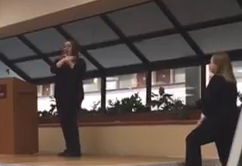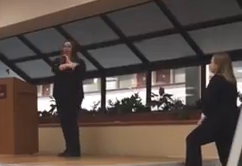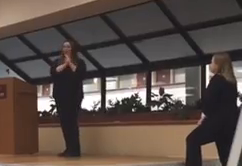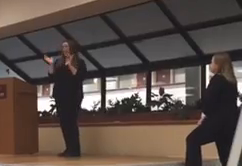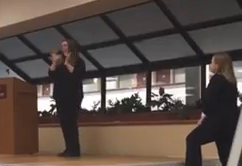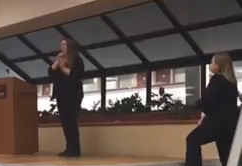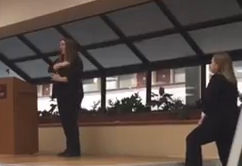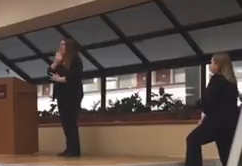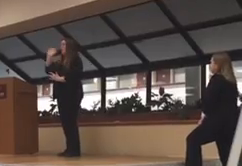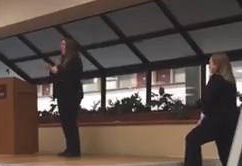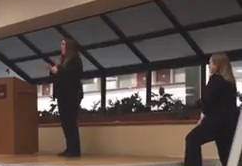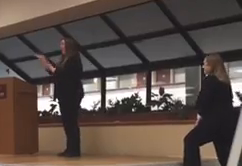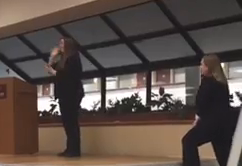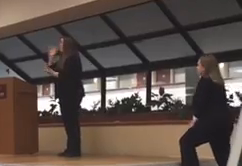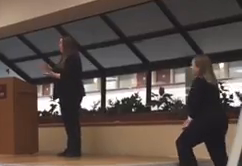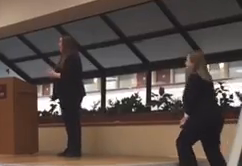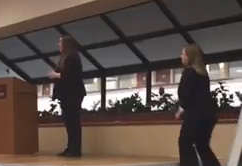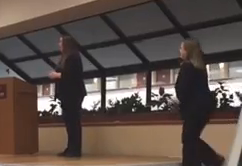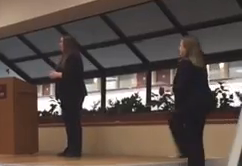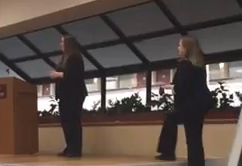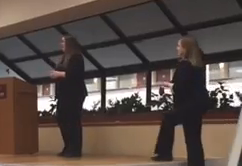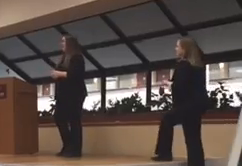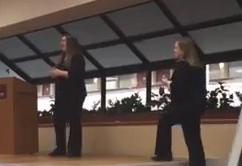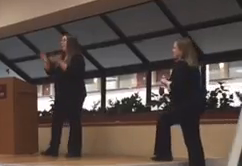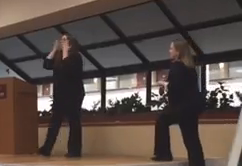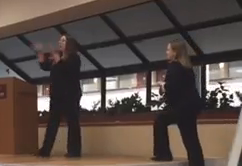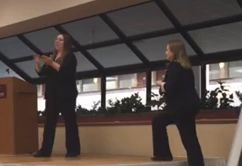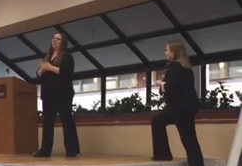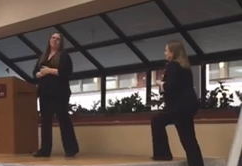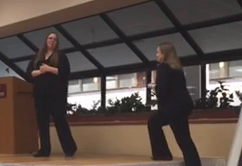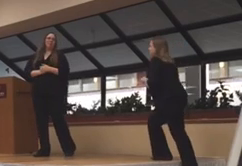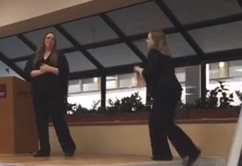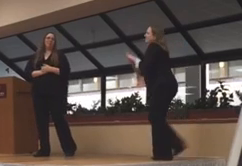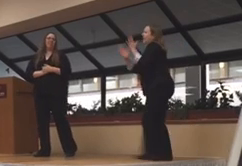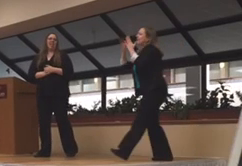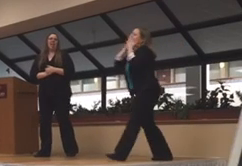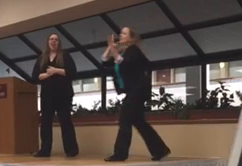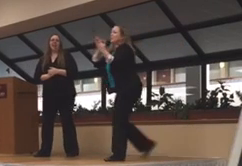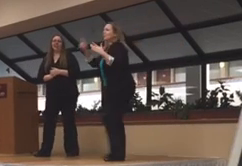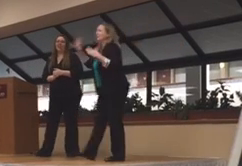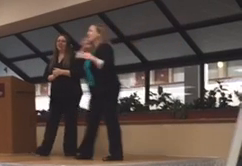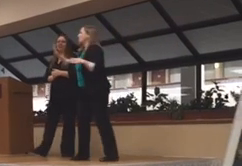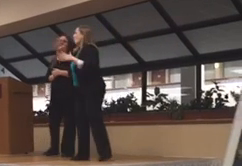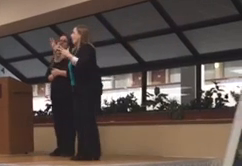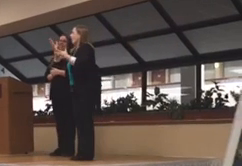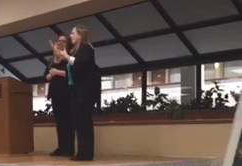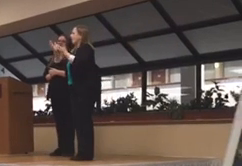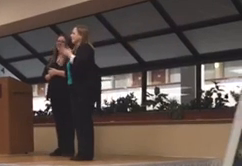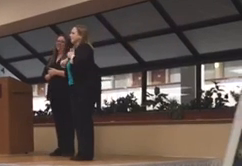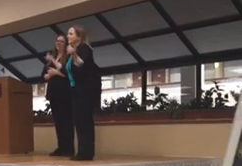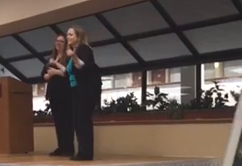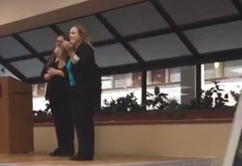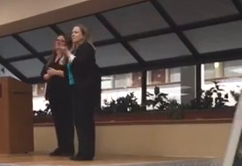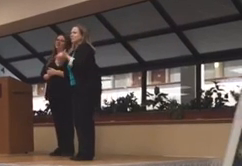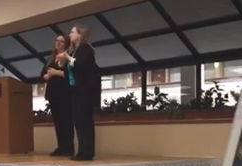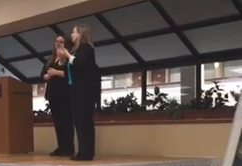straight answers. So please contact her. She will be as honest as humanly possible. Thank you. Very, very